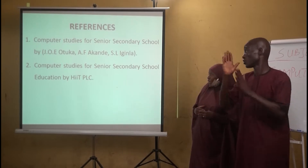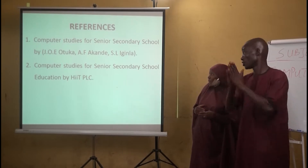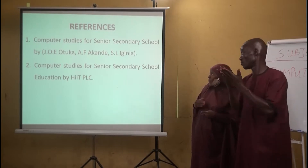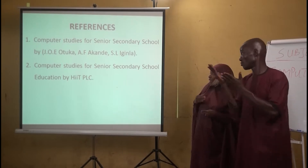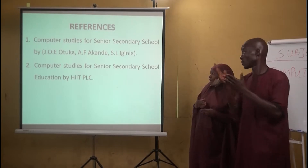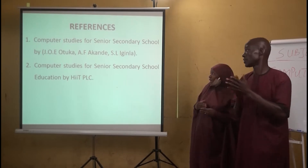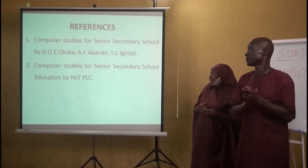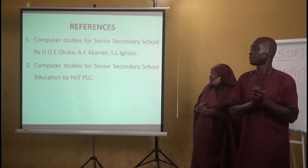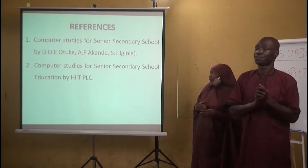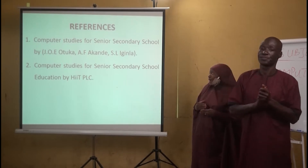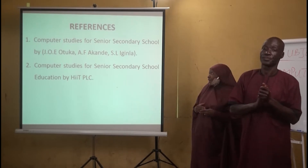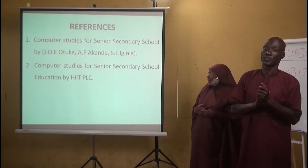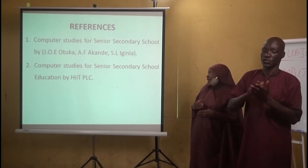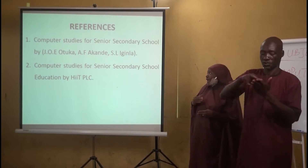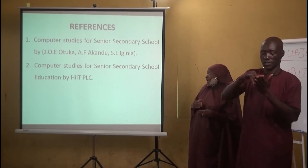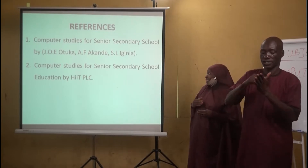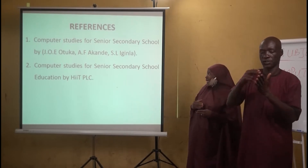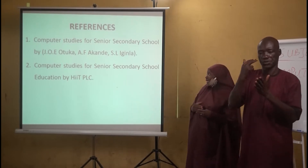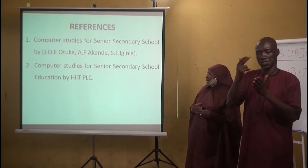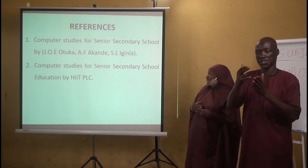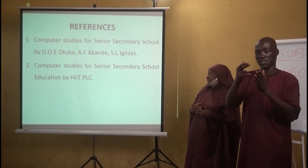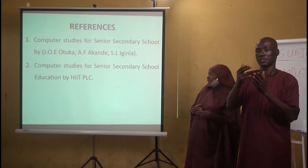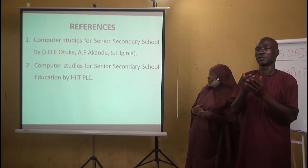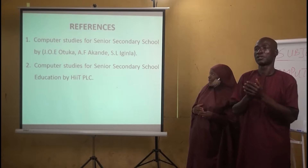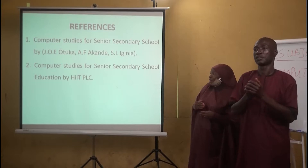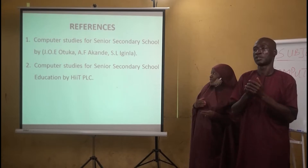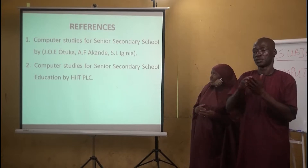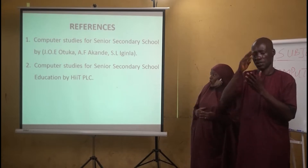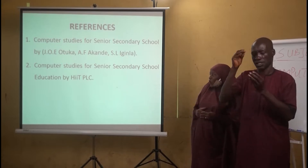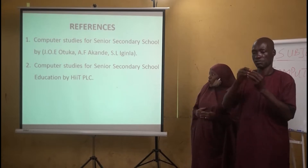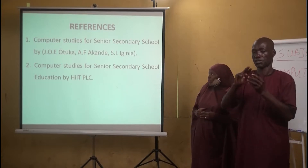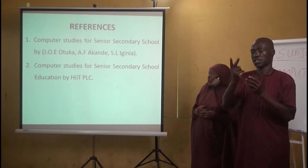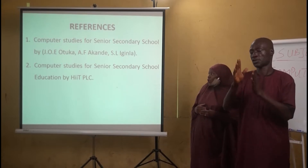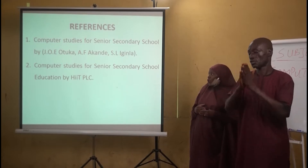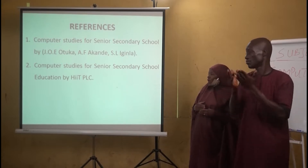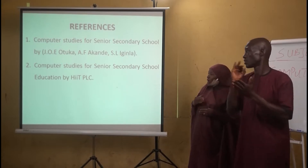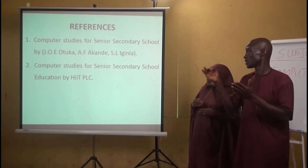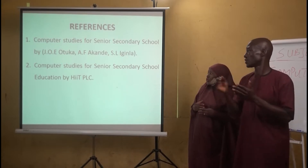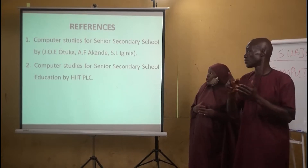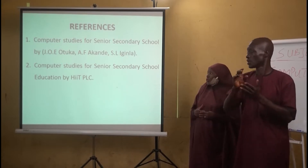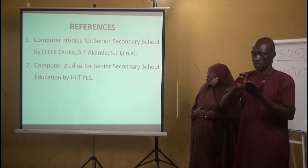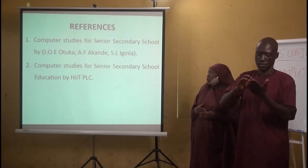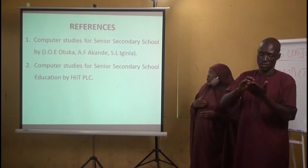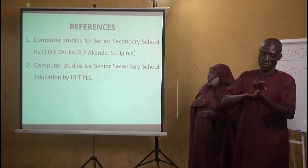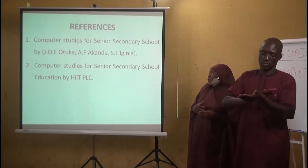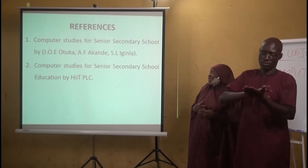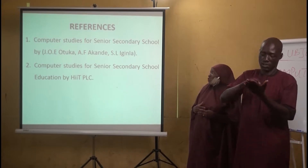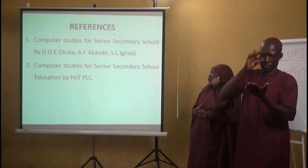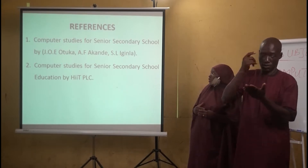Otukam, A.F. Akande, S.L. Ingila. The second one, you can also use Computer Studies